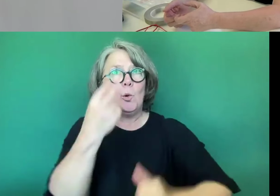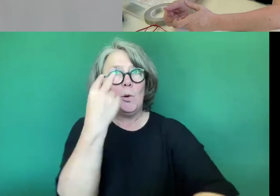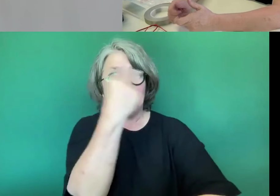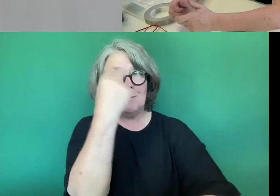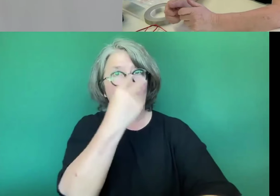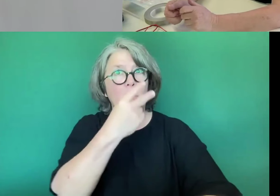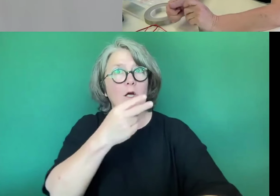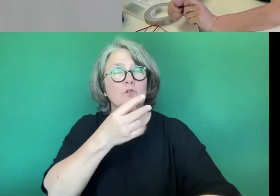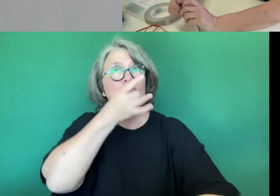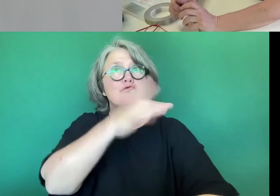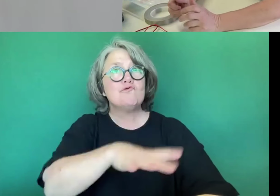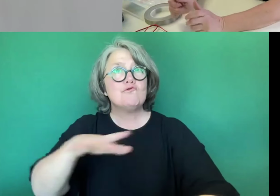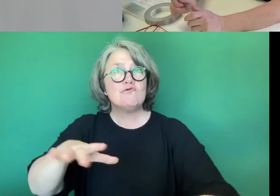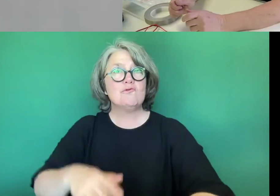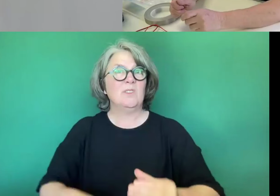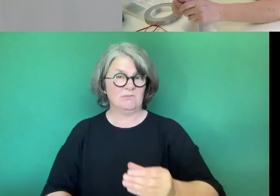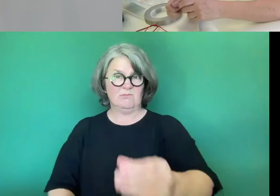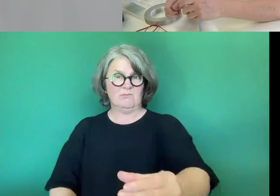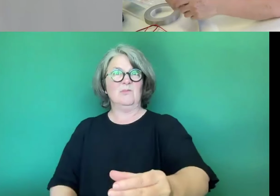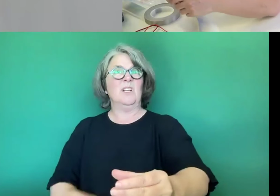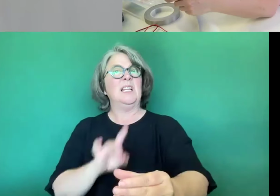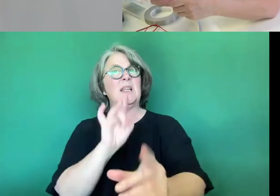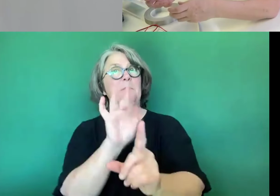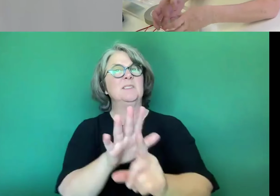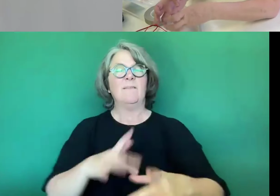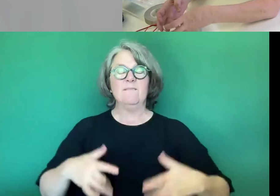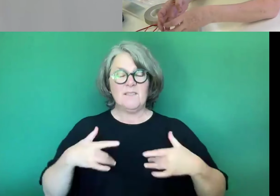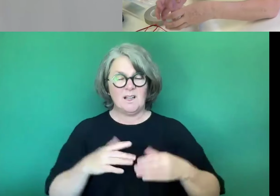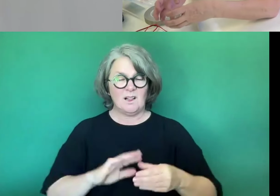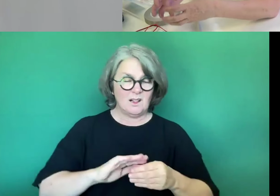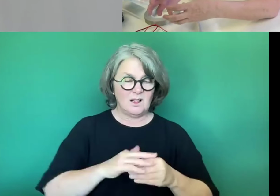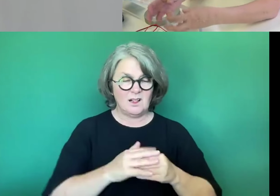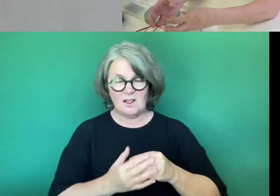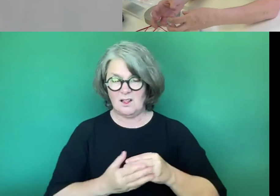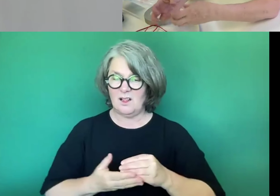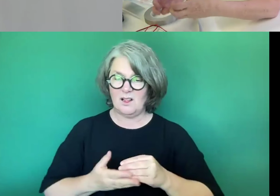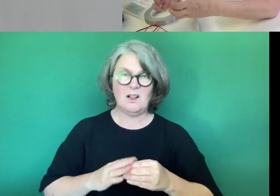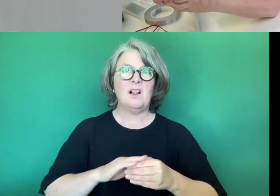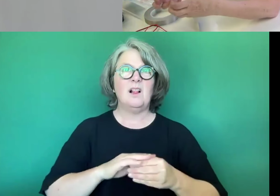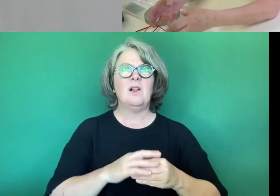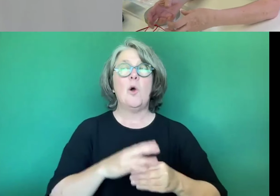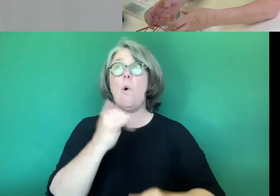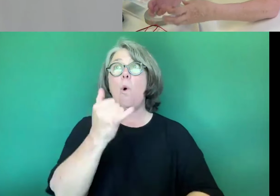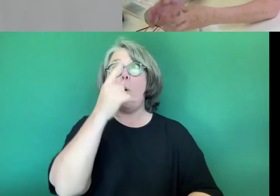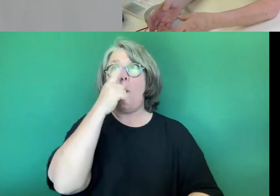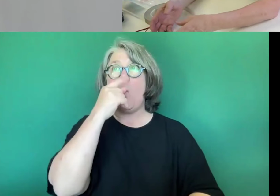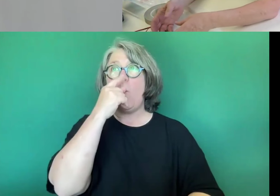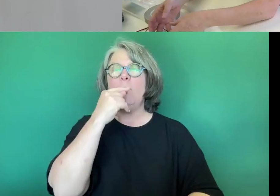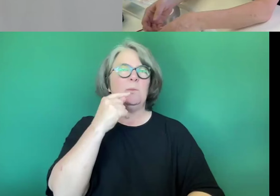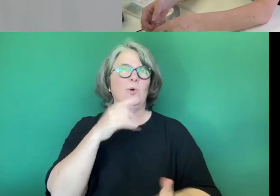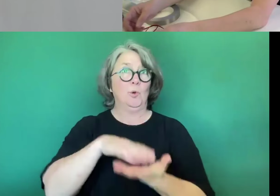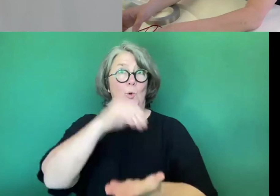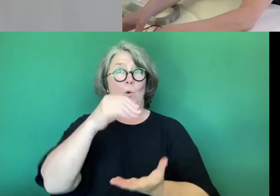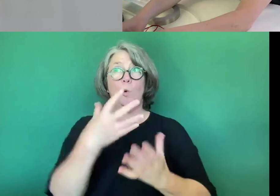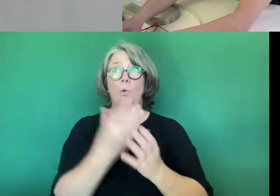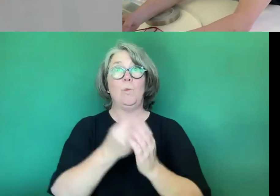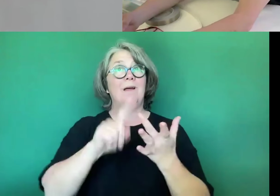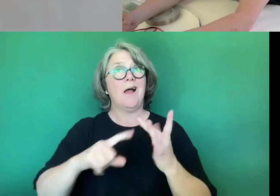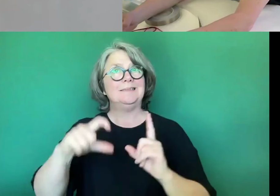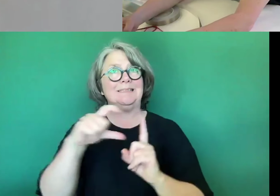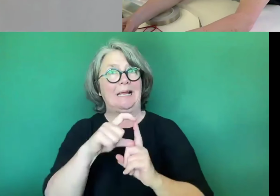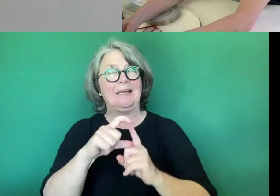like. For kids with intellectual disabilities, you can actually give them the blocks so that they can see and they have a mental model of